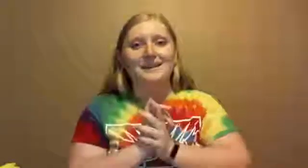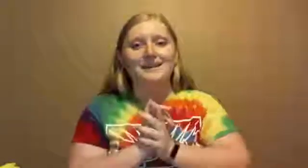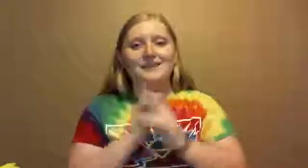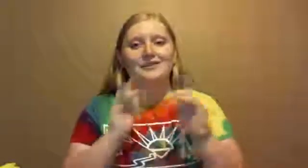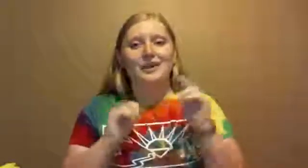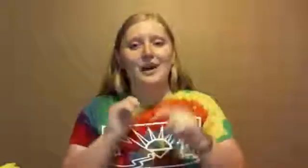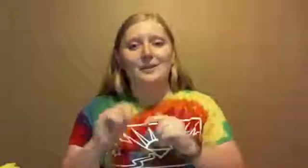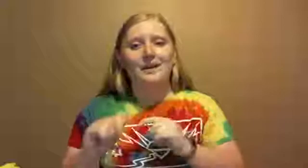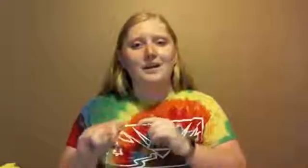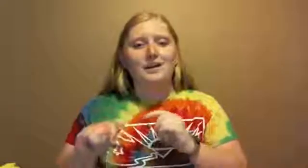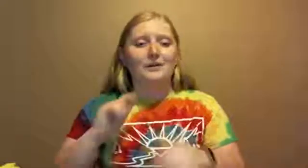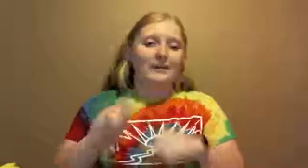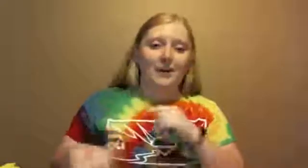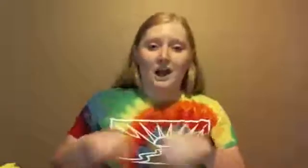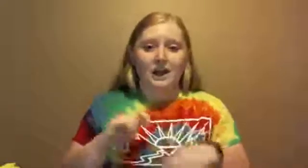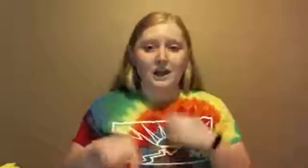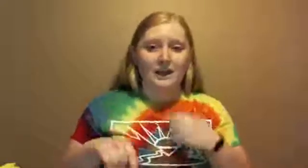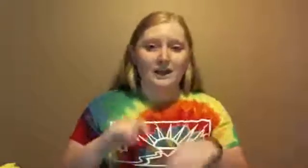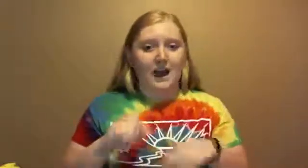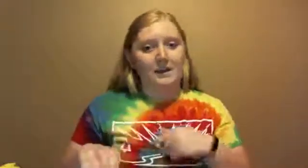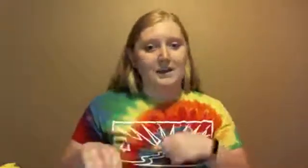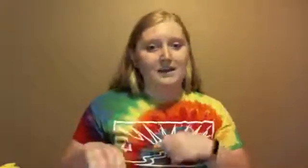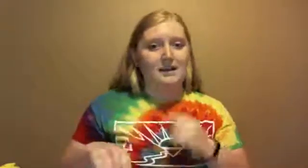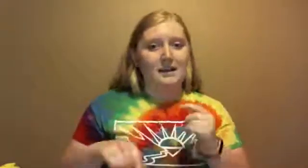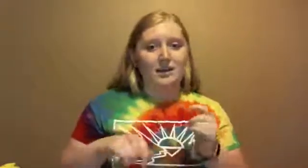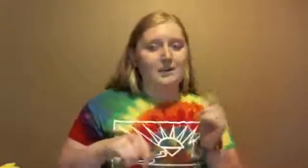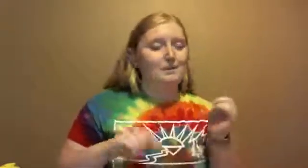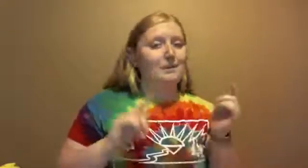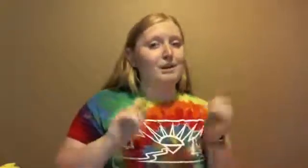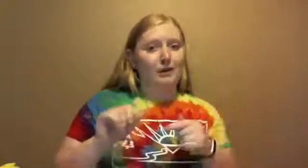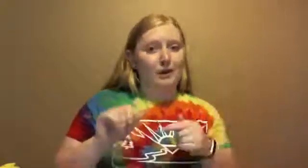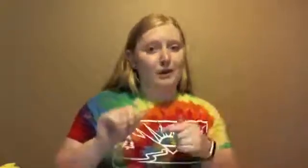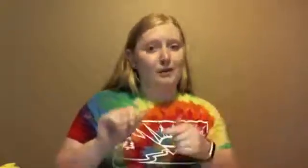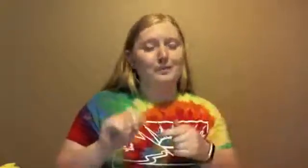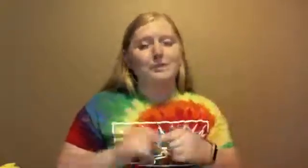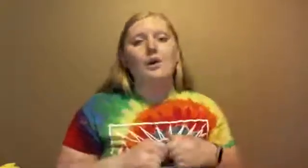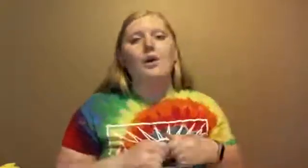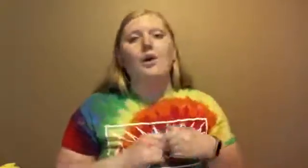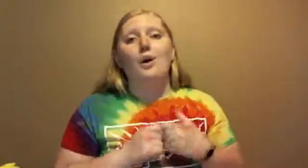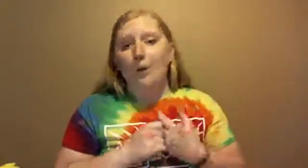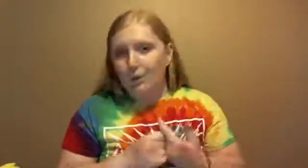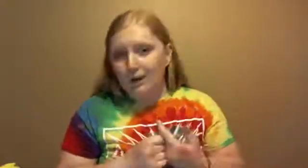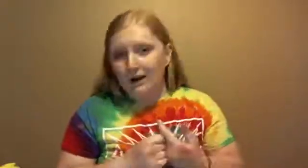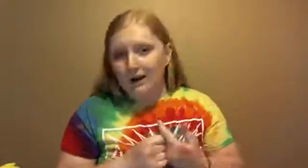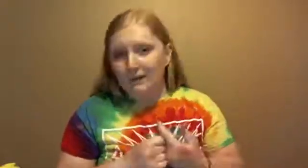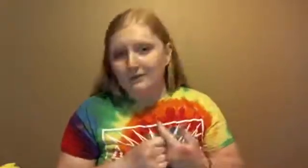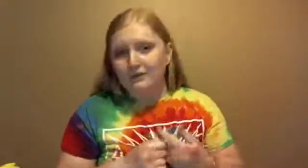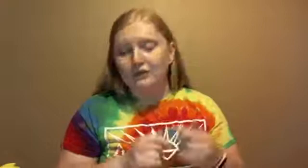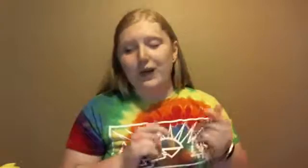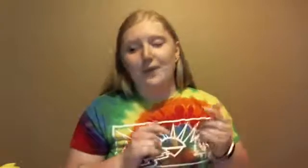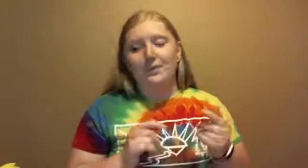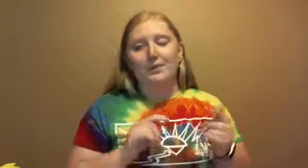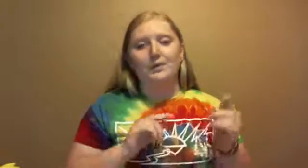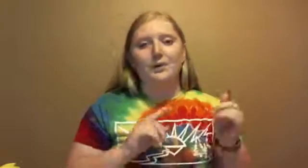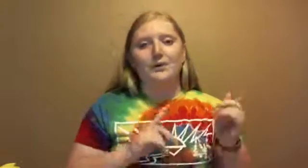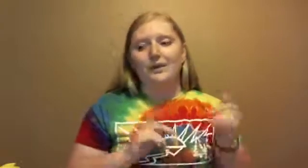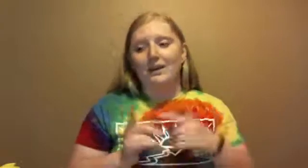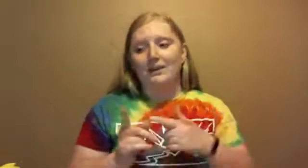Please drop your favorite color in the comment section below, or drop your